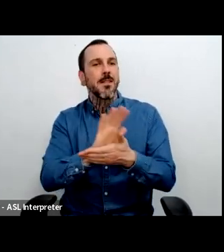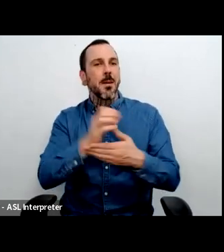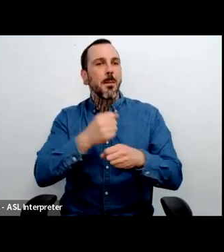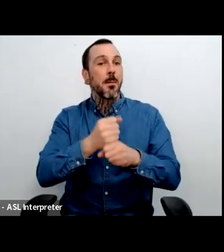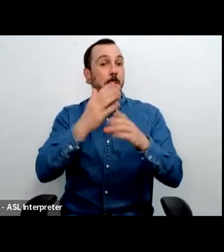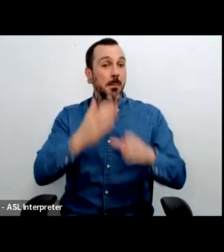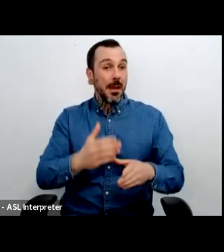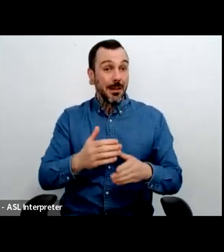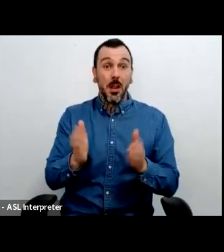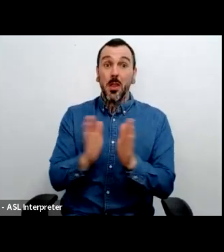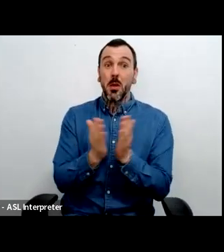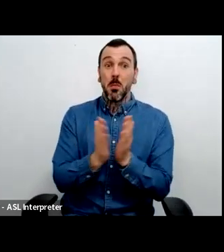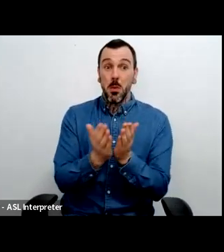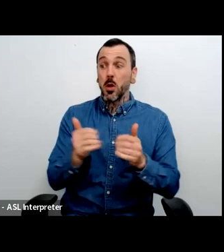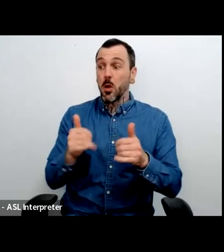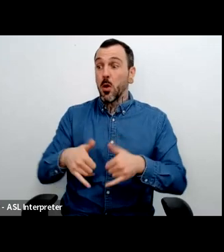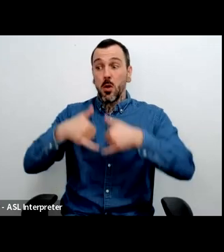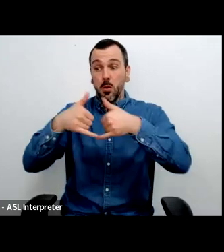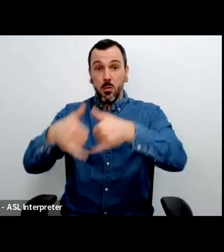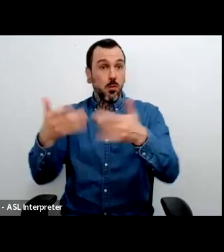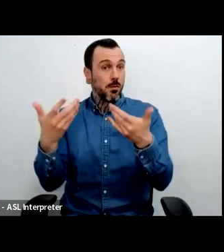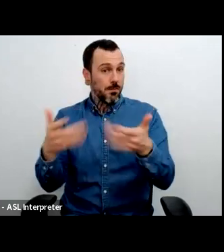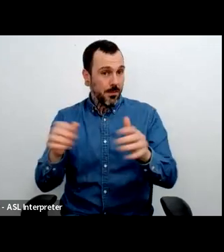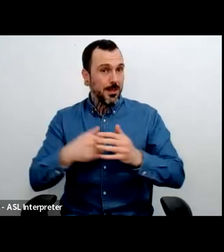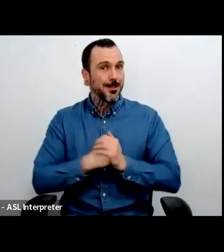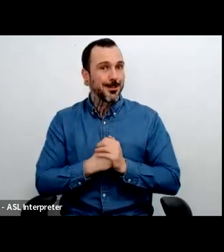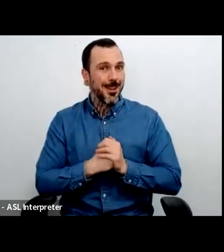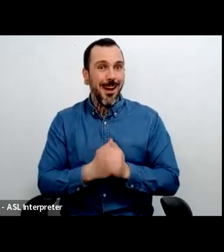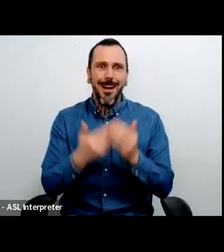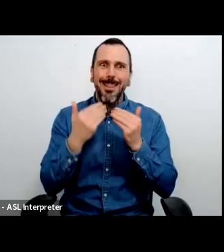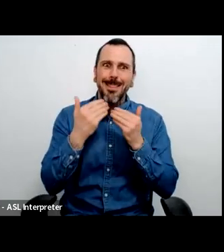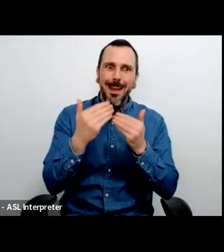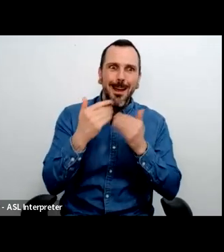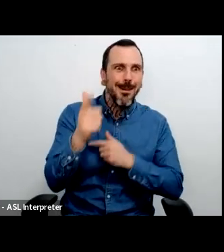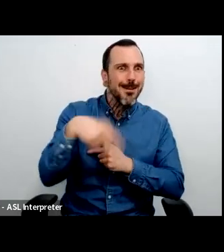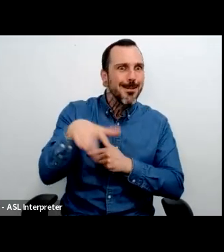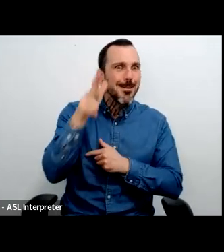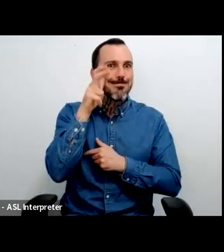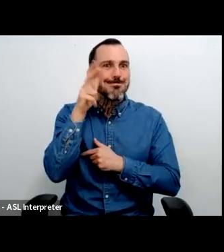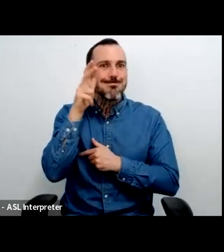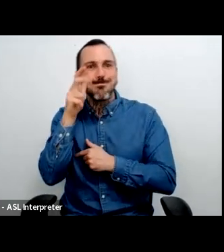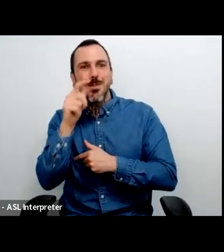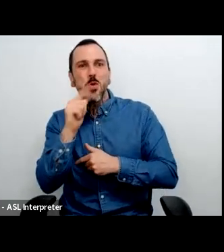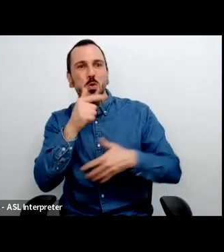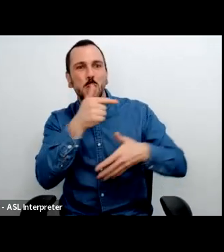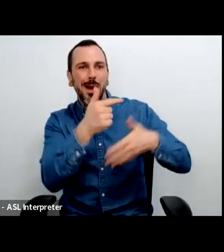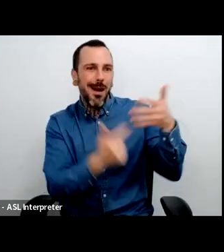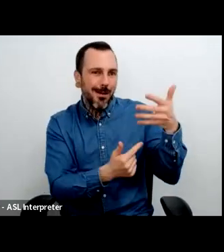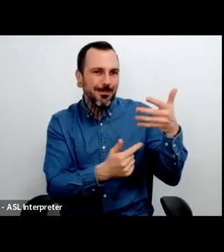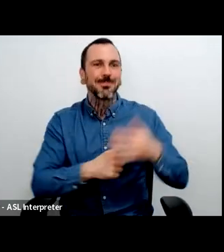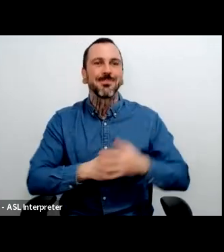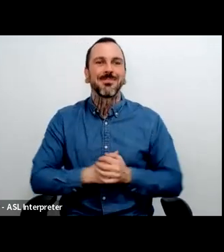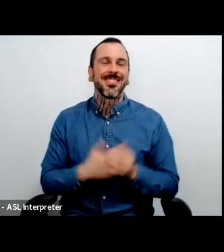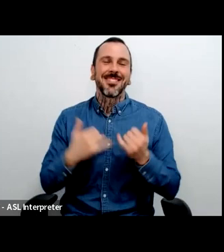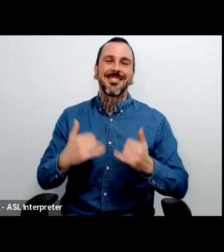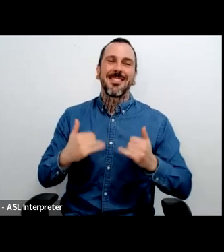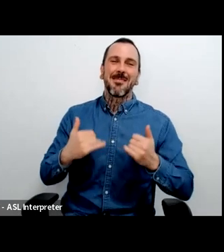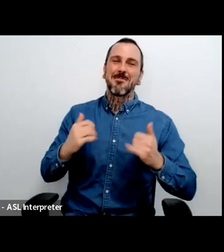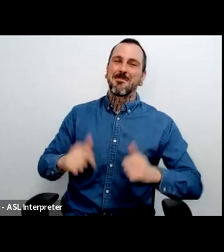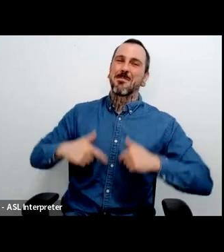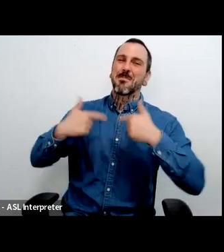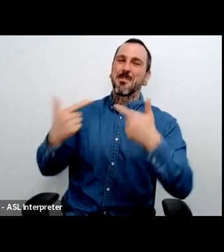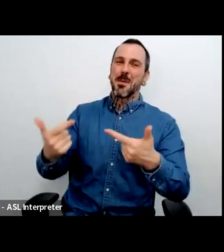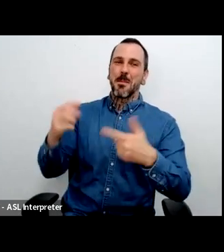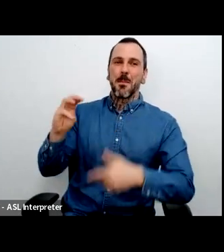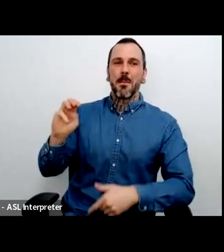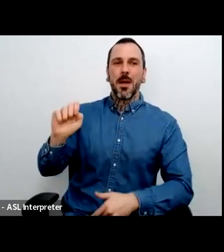so much for allowing me to get through all of those protocols and introductions. I will now hand things over to